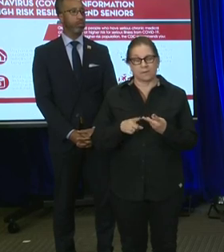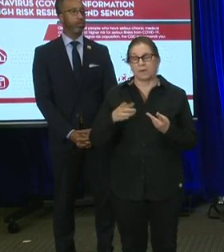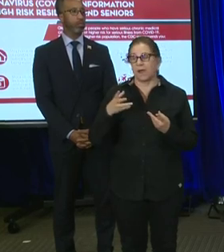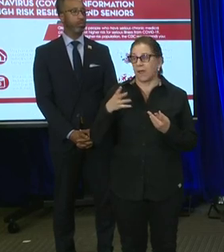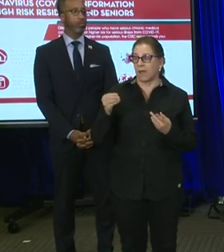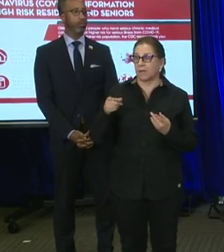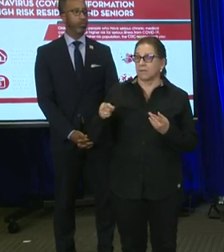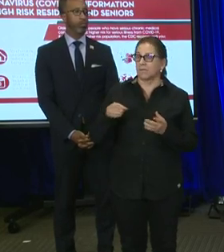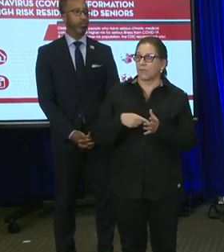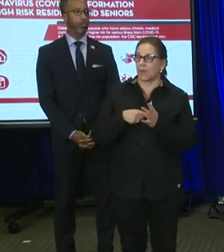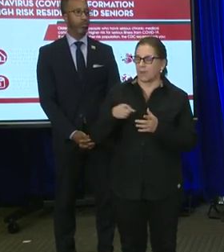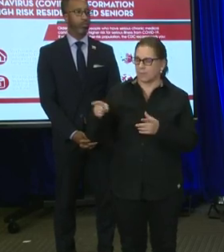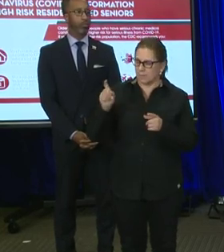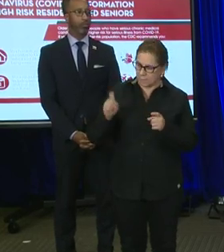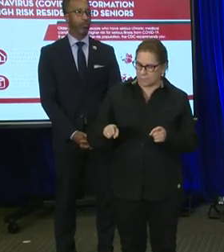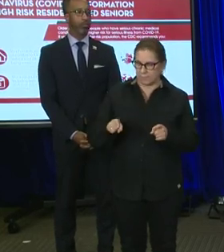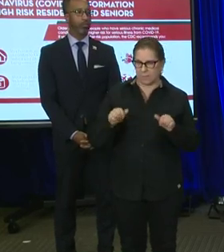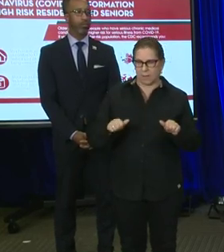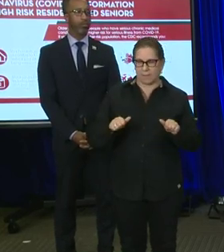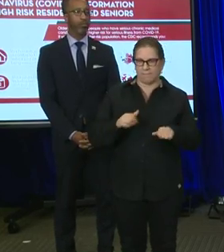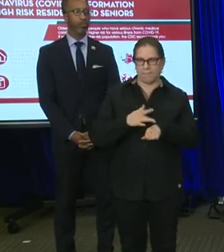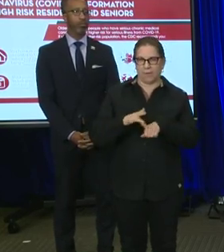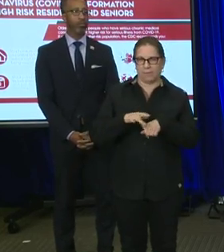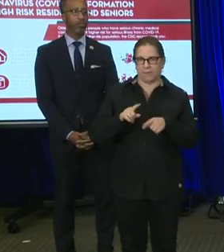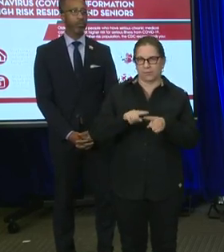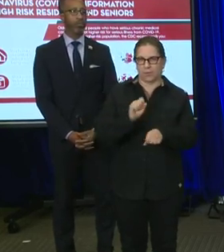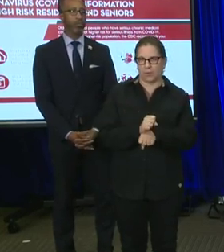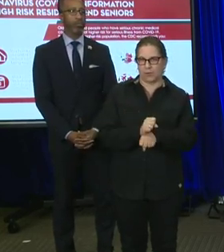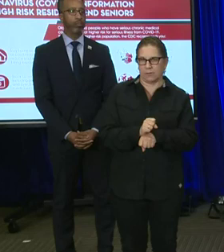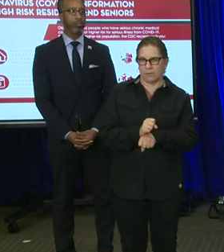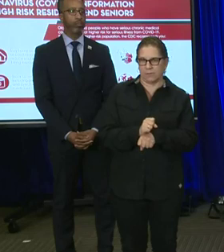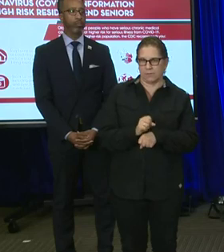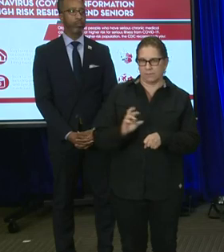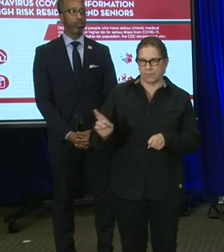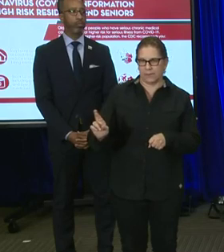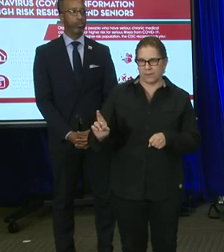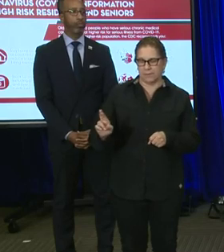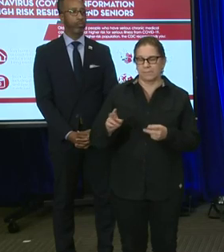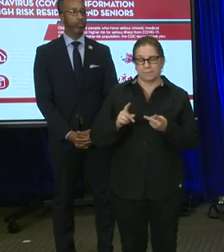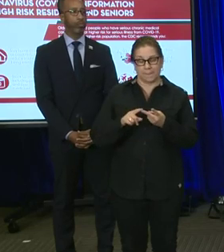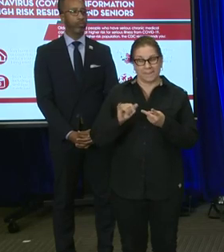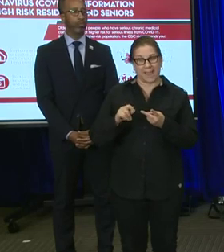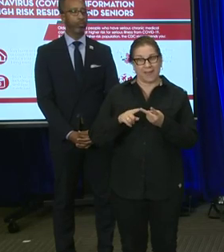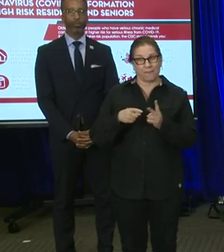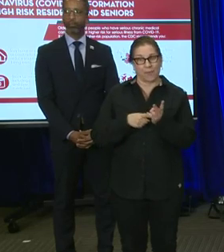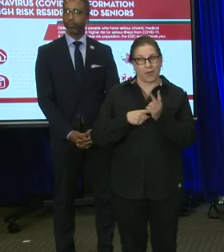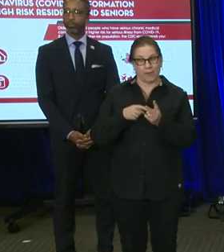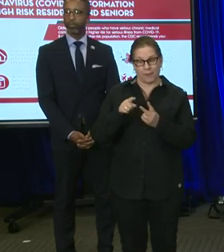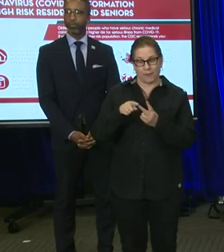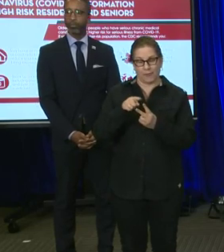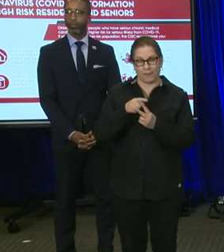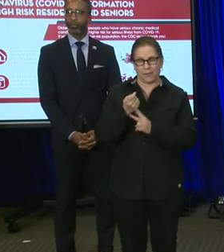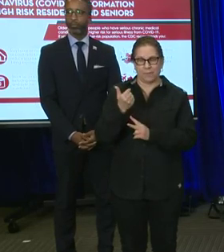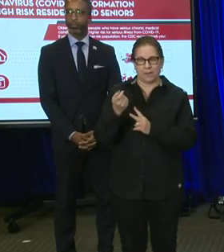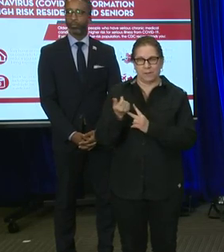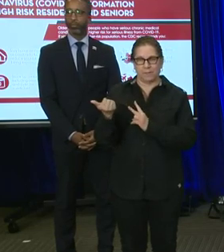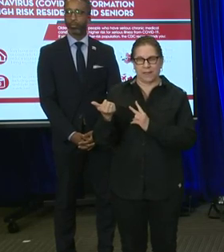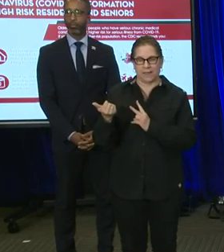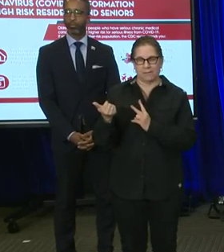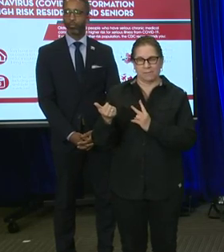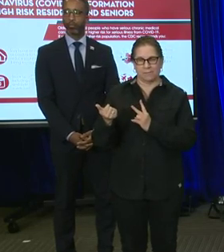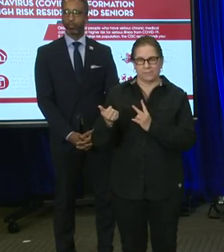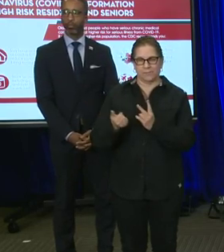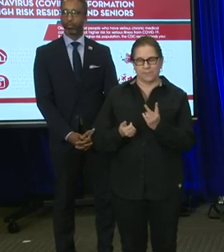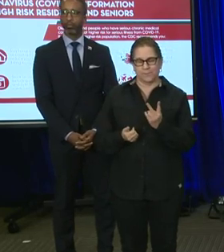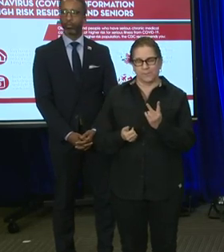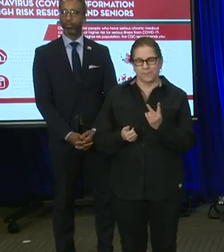emergency legislation, removing the work search requirement for those affected by COVID-19. As of